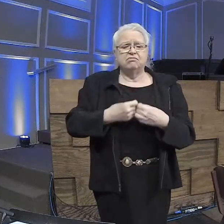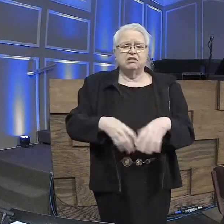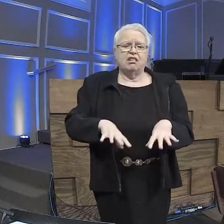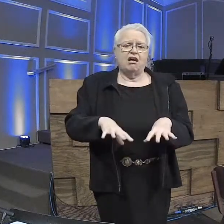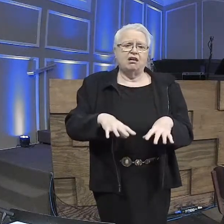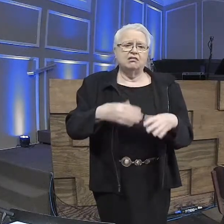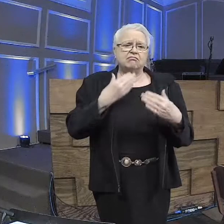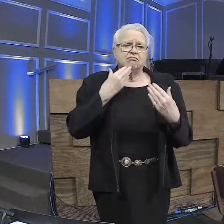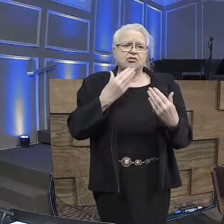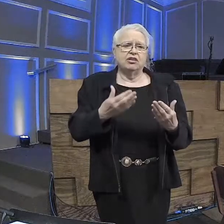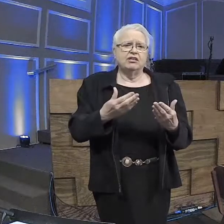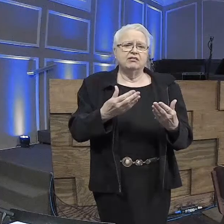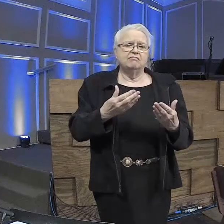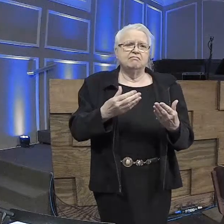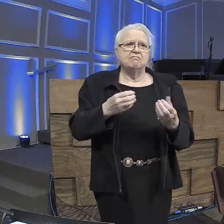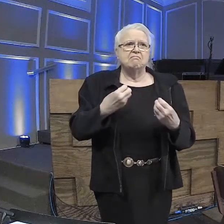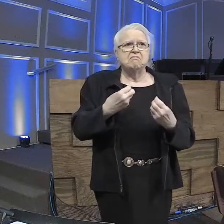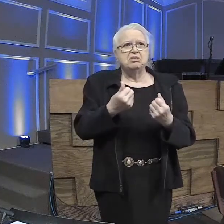days just complaining.